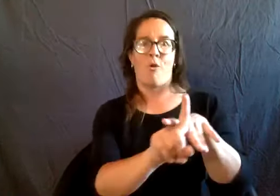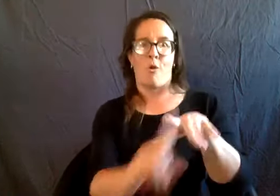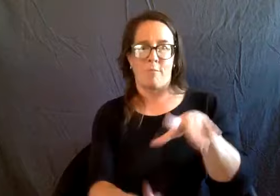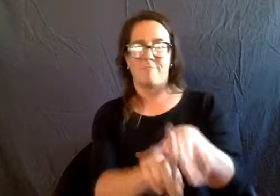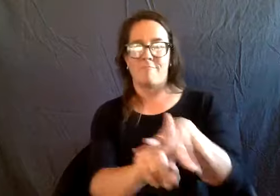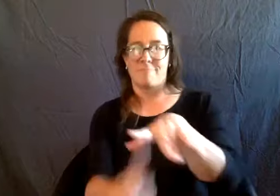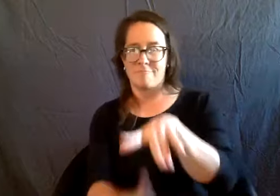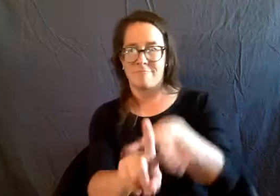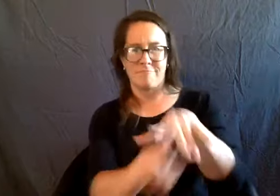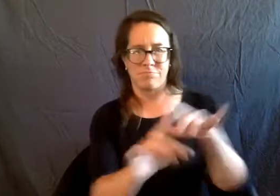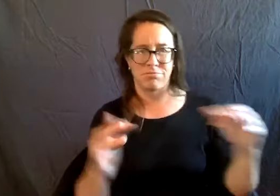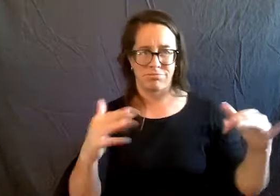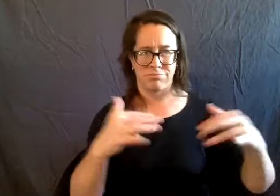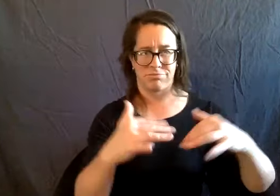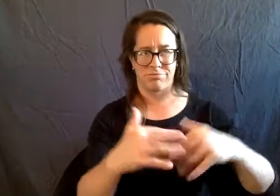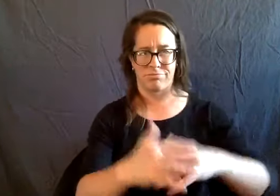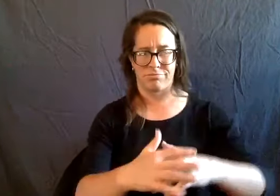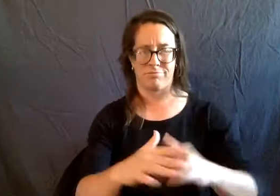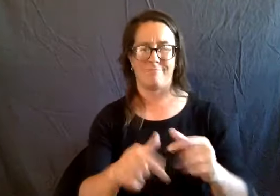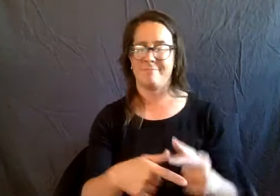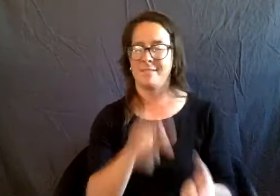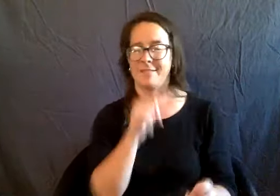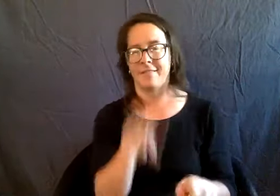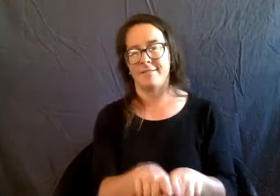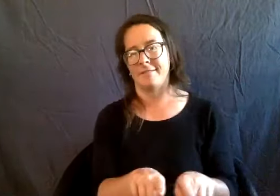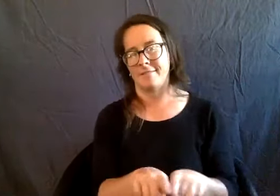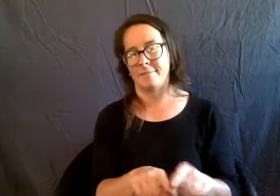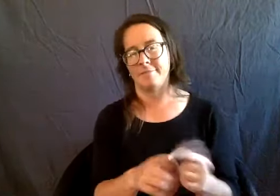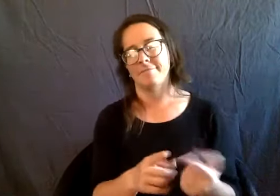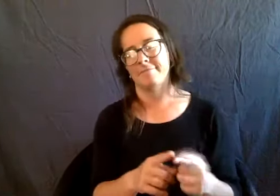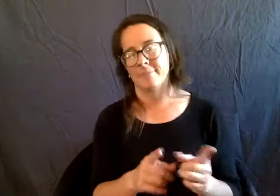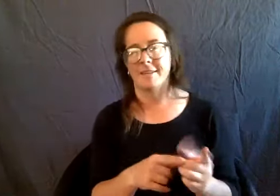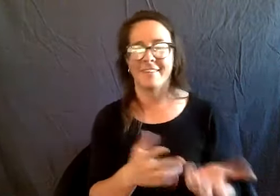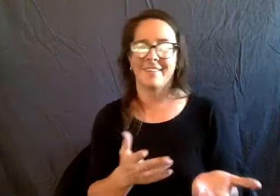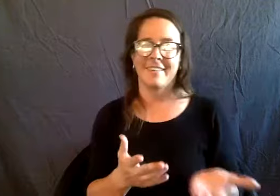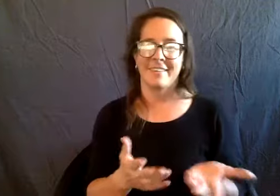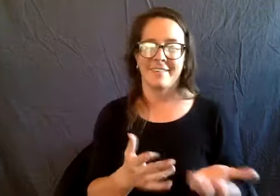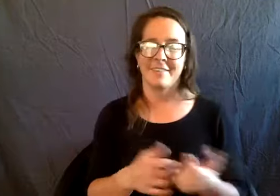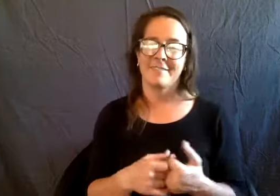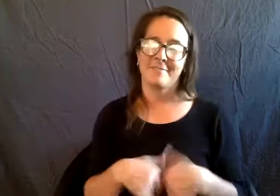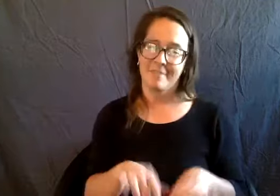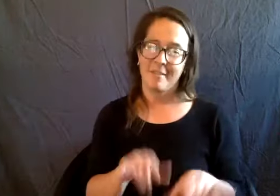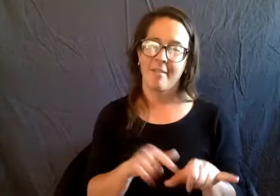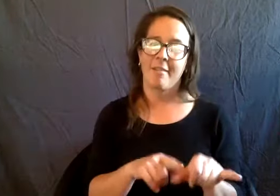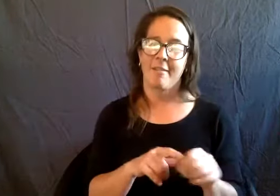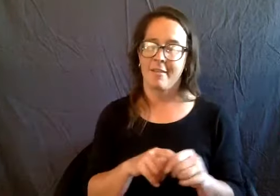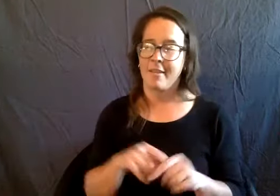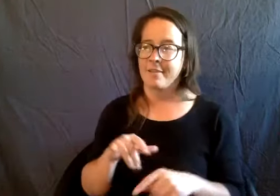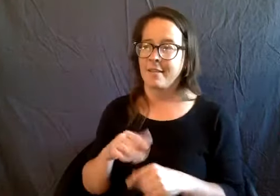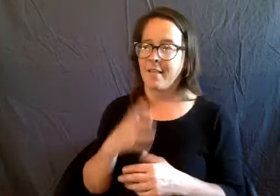Nashville, there's tremendous AA, and I go to a lot of meetings here and really love the AA in